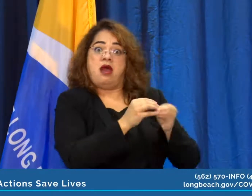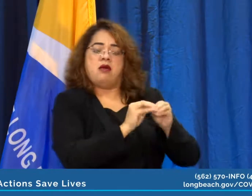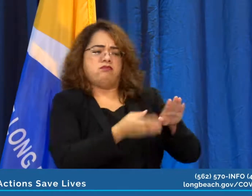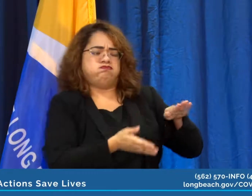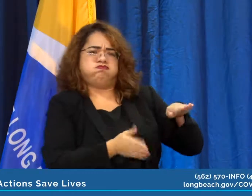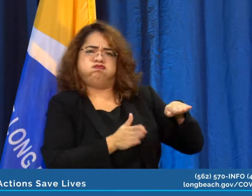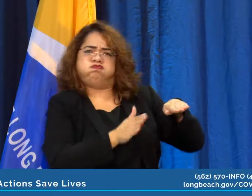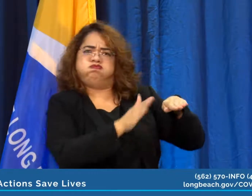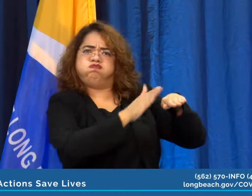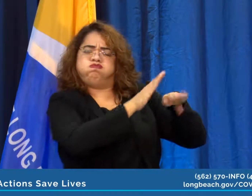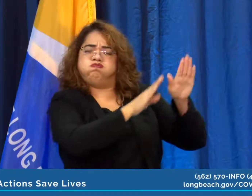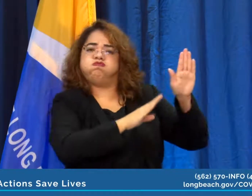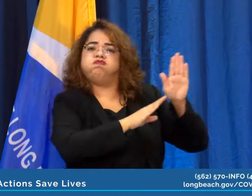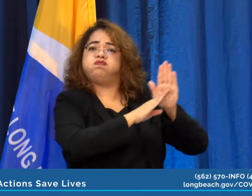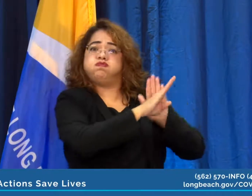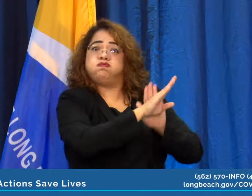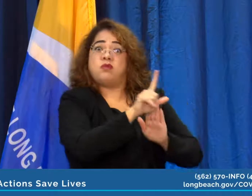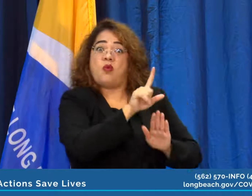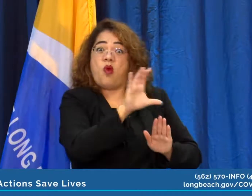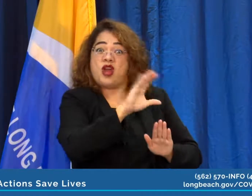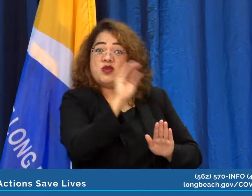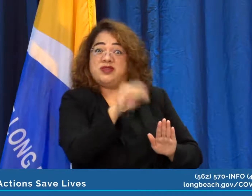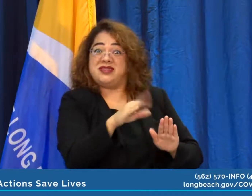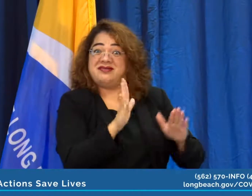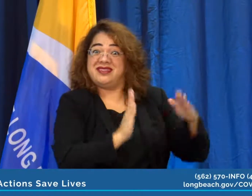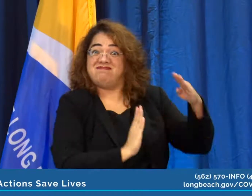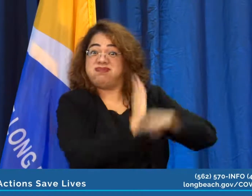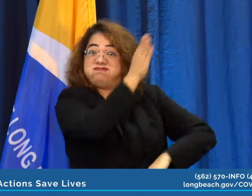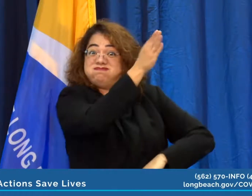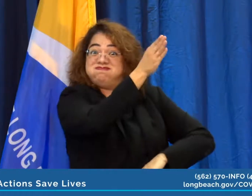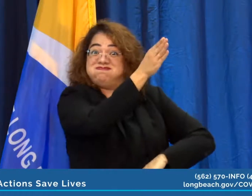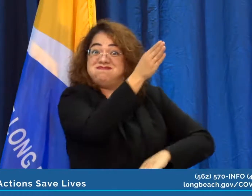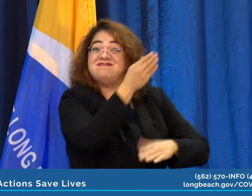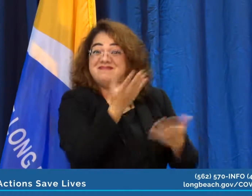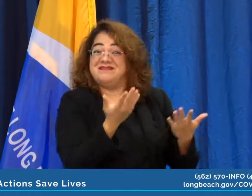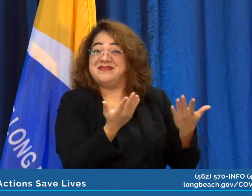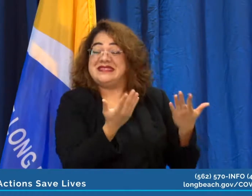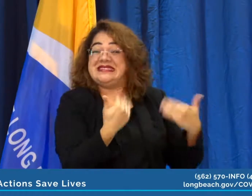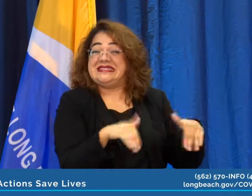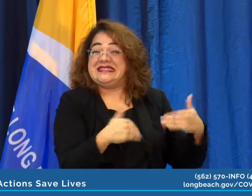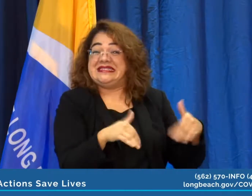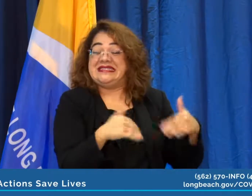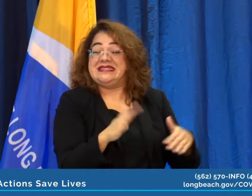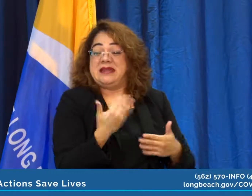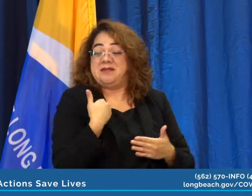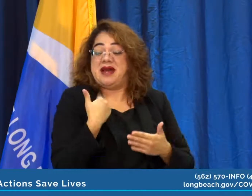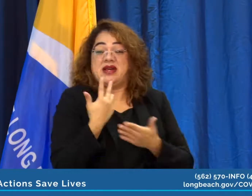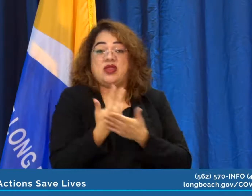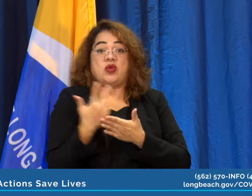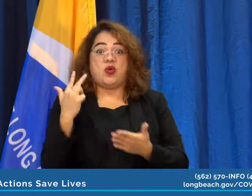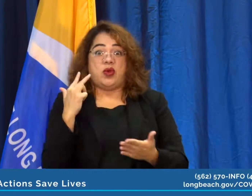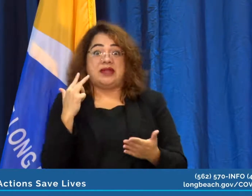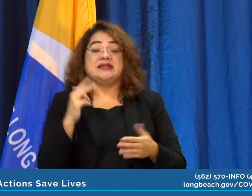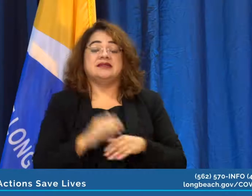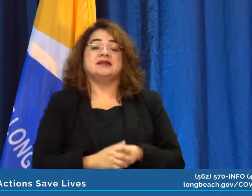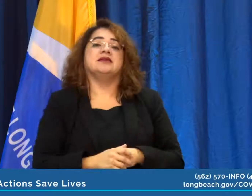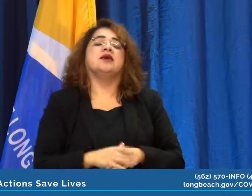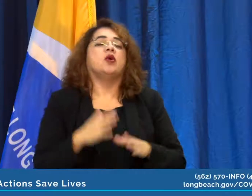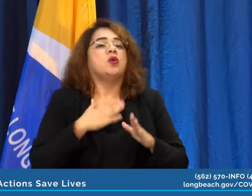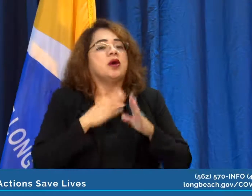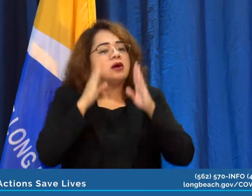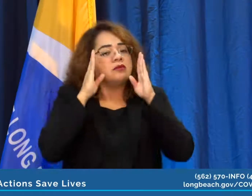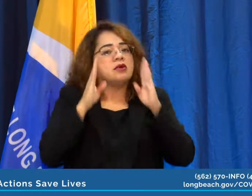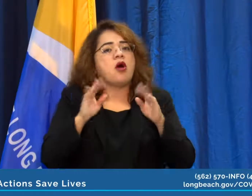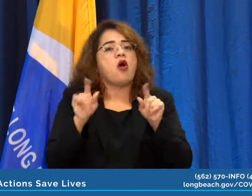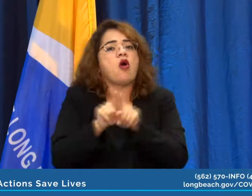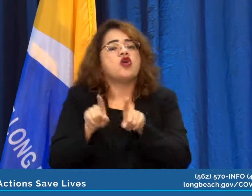They've increased by almost 100% in the last 3 weeks. But what we also pay a lot of attention to